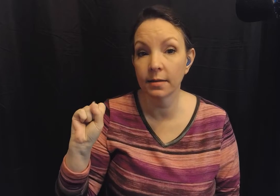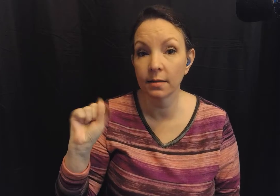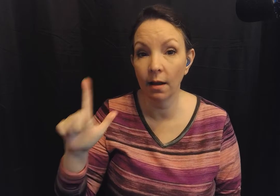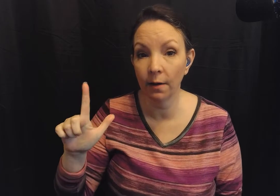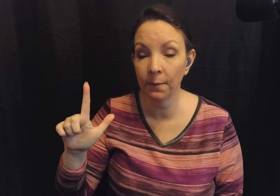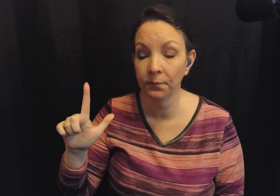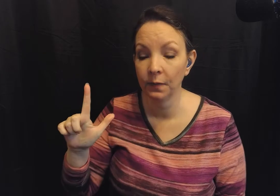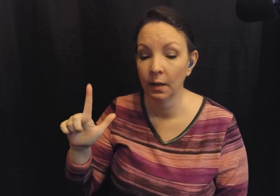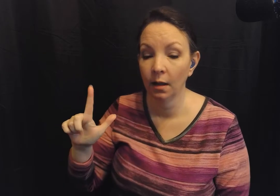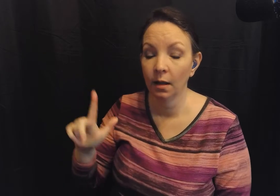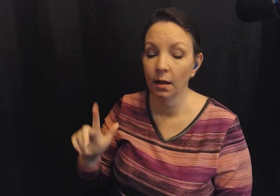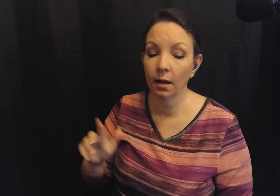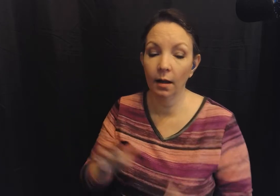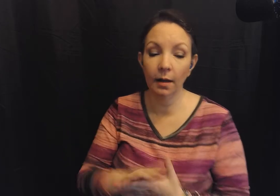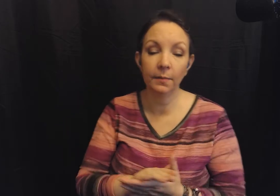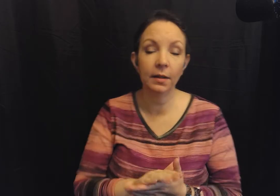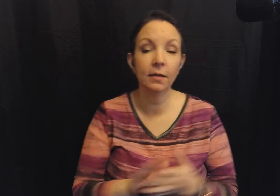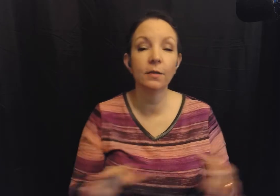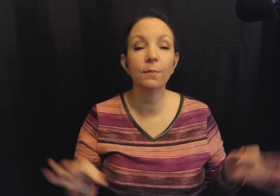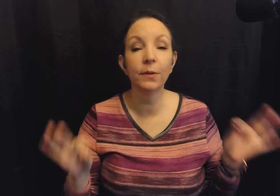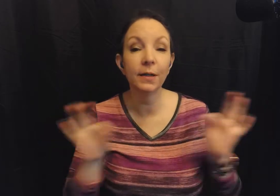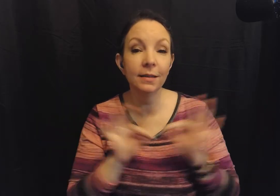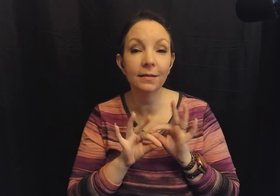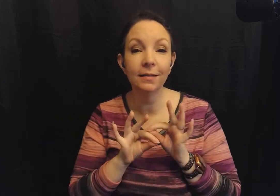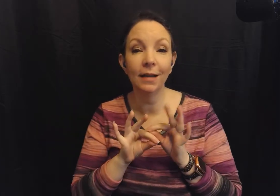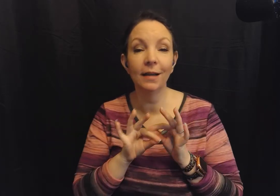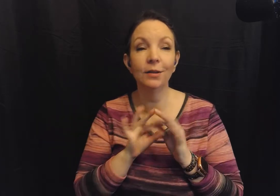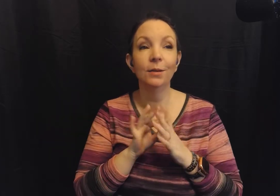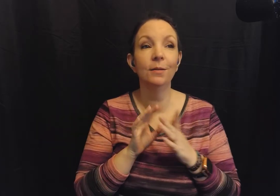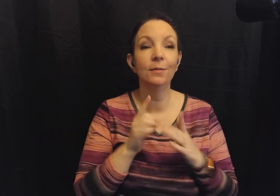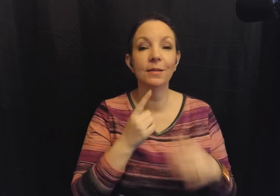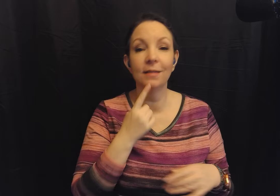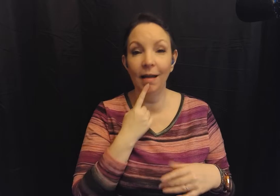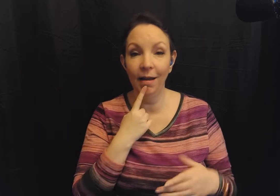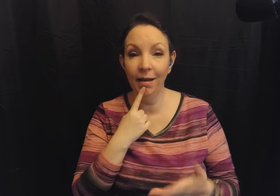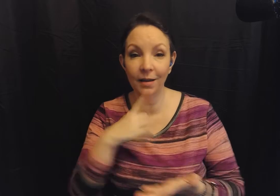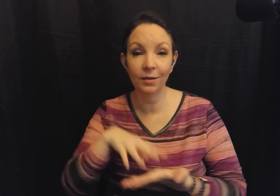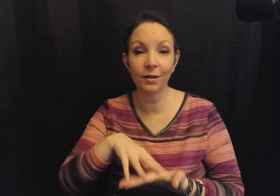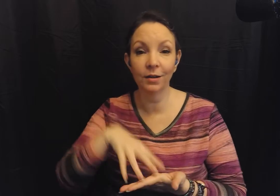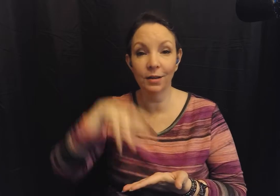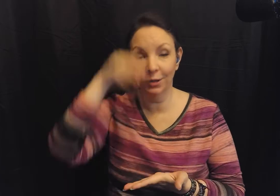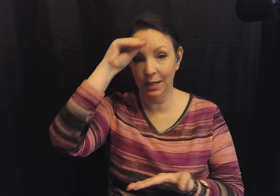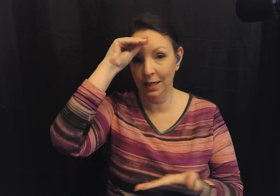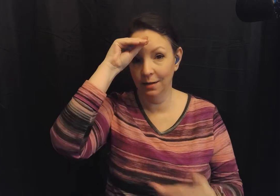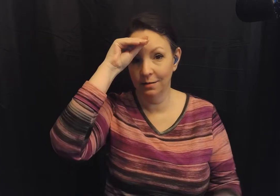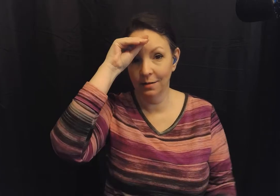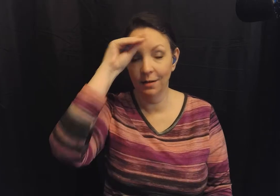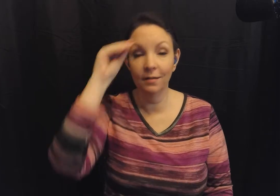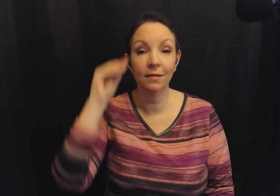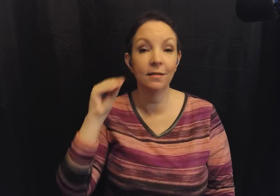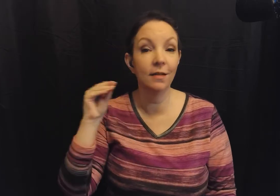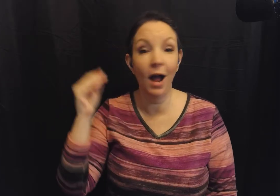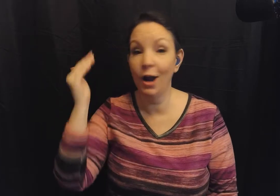ASL. It's important that you say you're learning, not